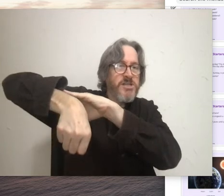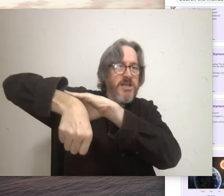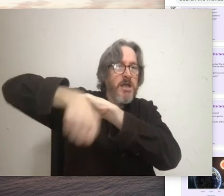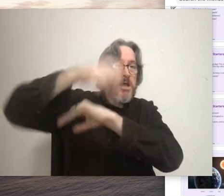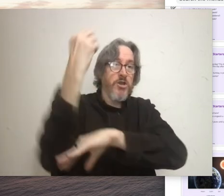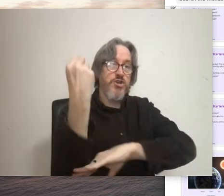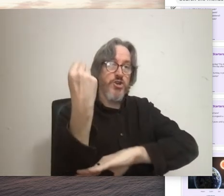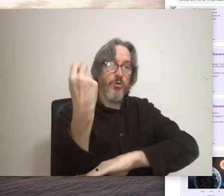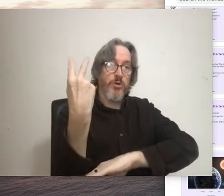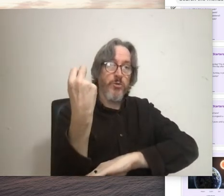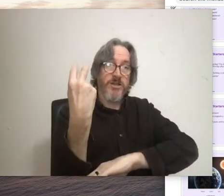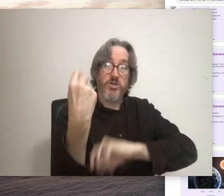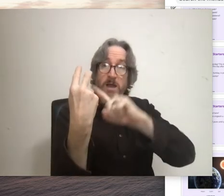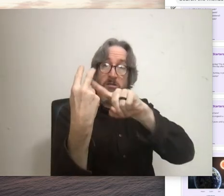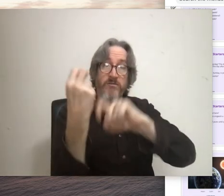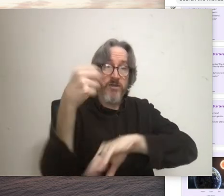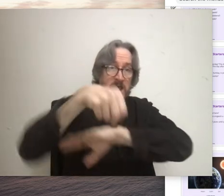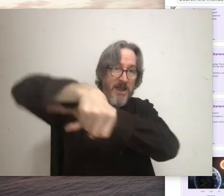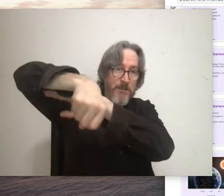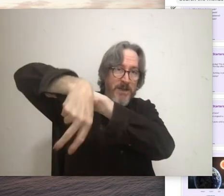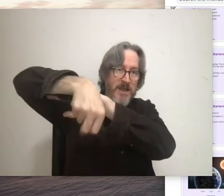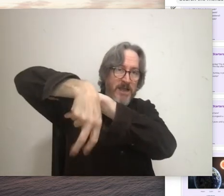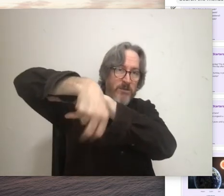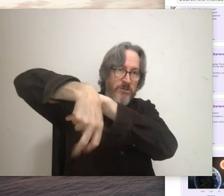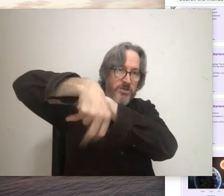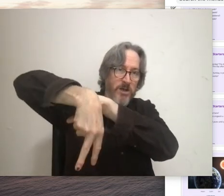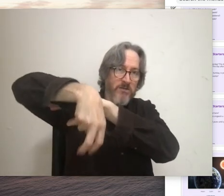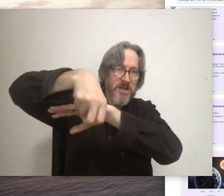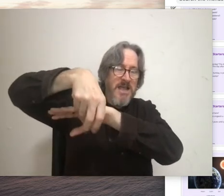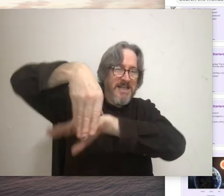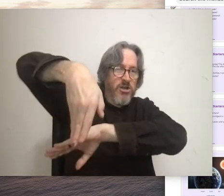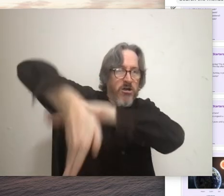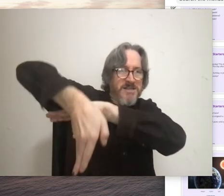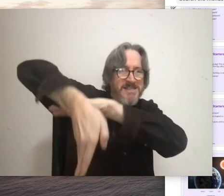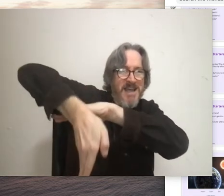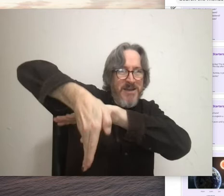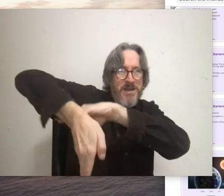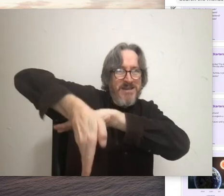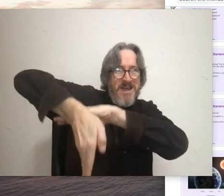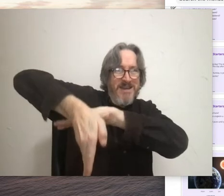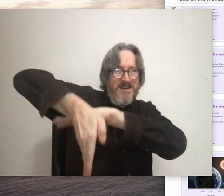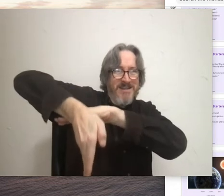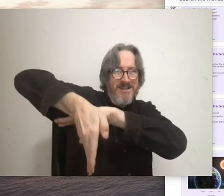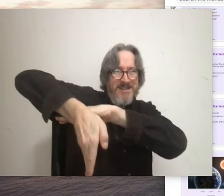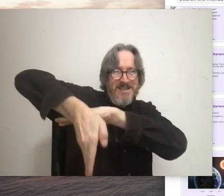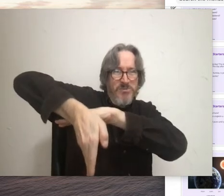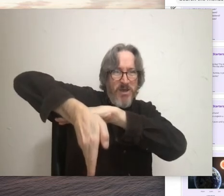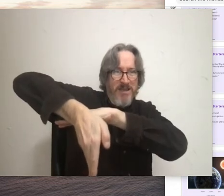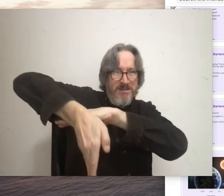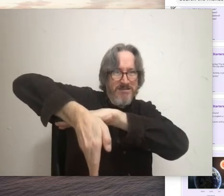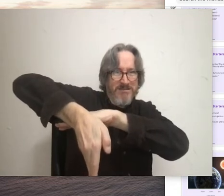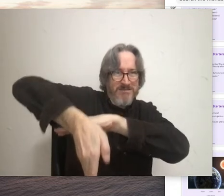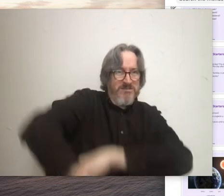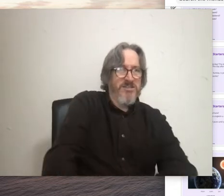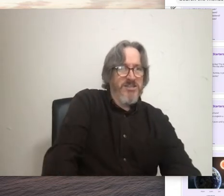also see noon with a 12 and midnight with a 12. It's hard to sign midnight this